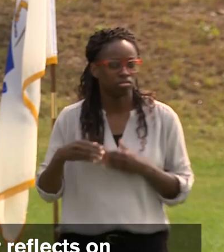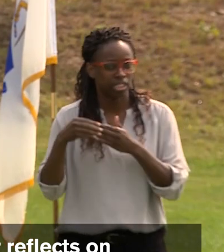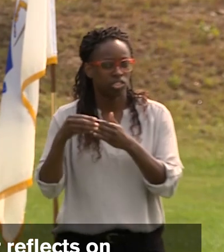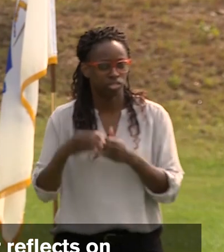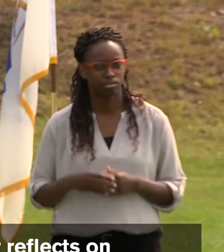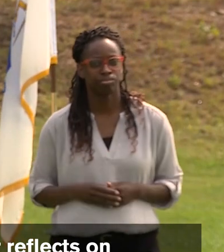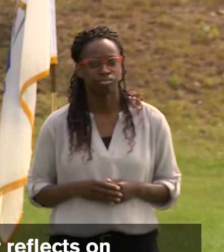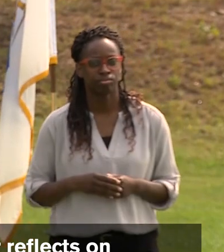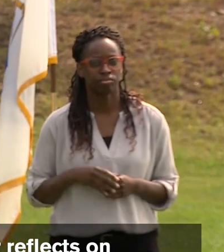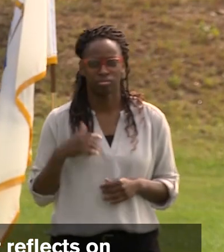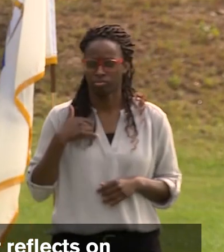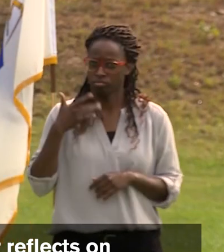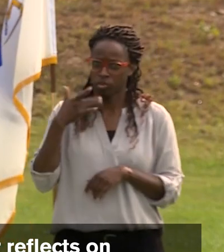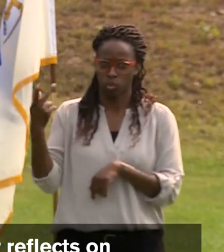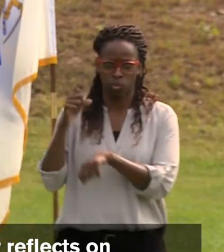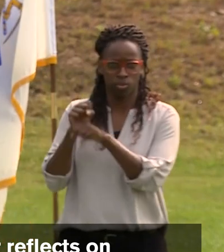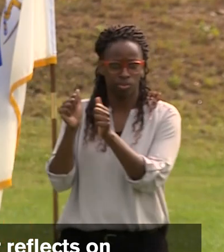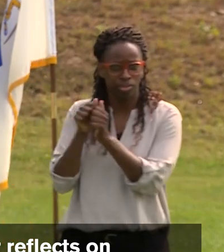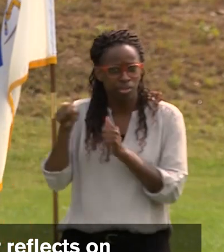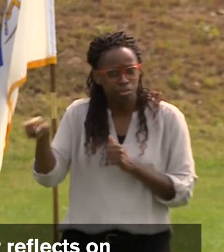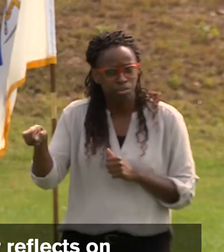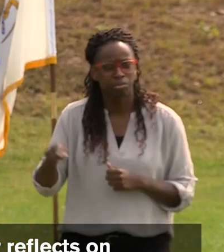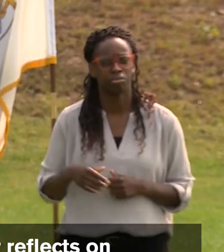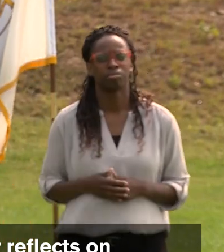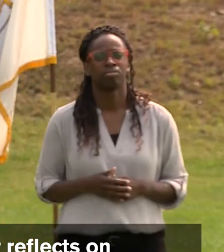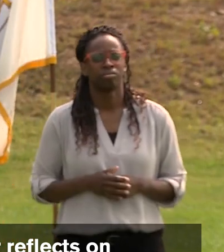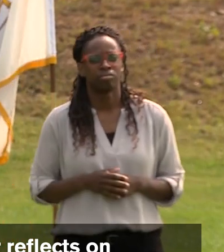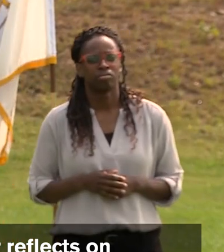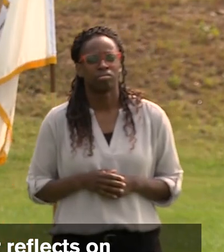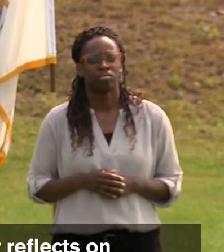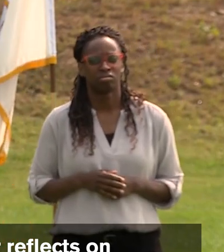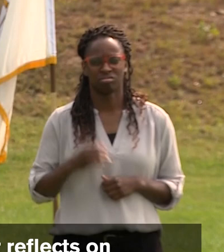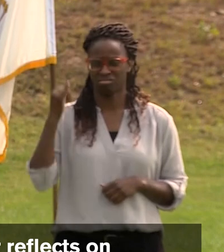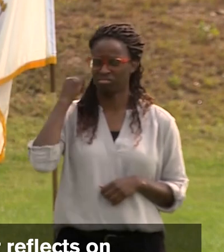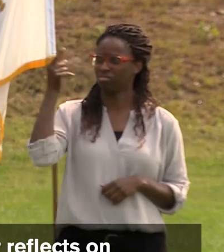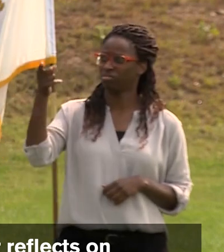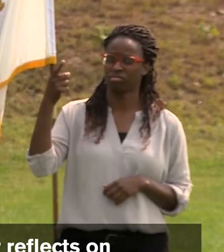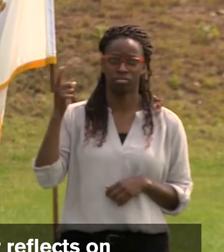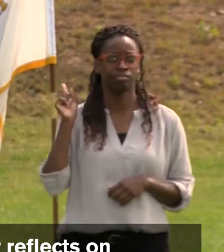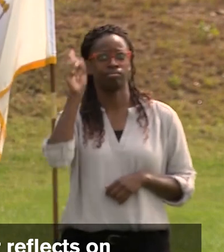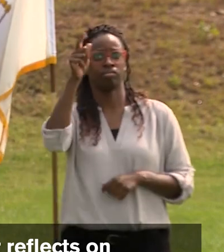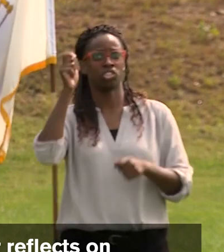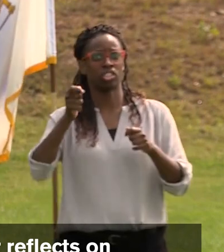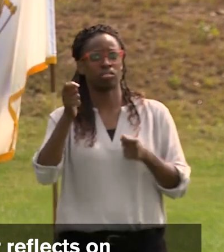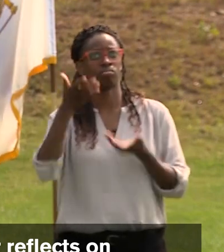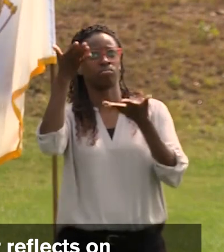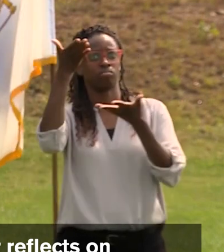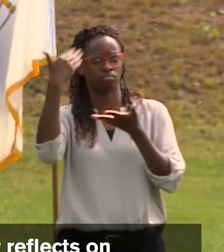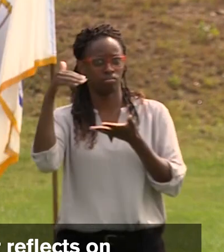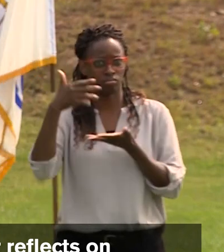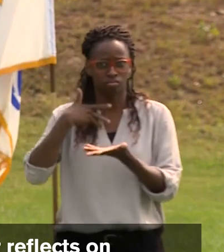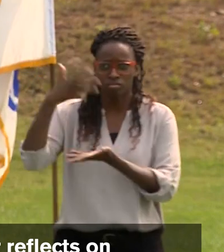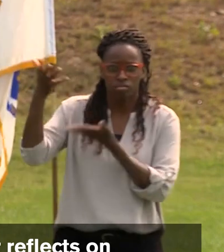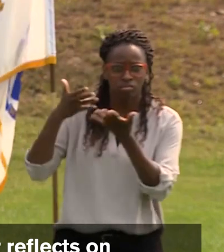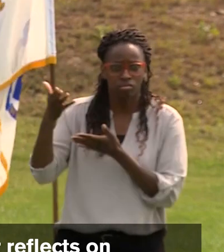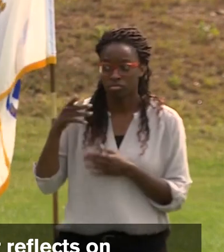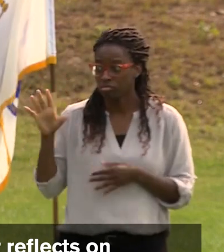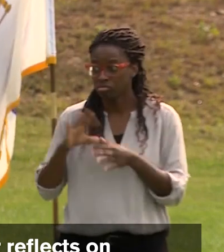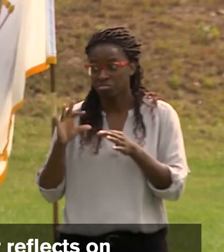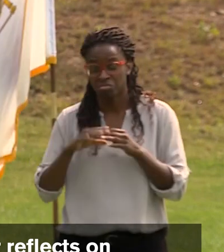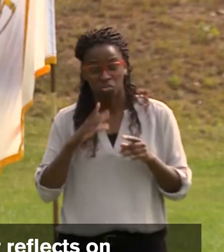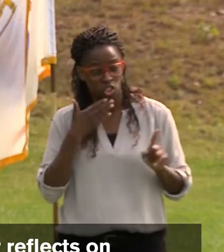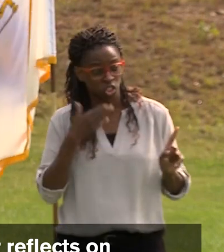him or going in front of him when he was a judge all spoke about his